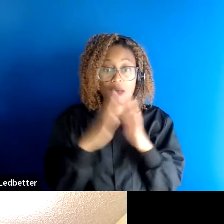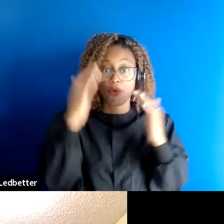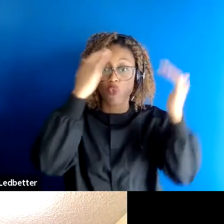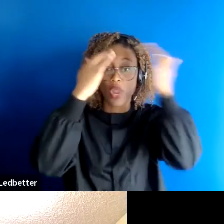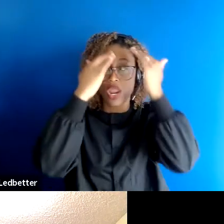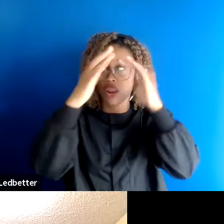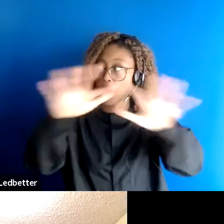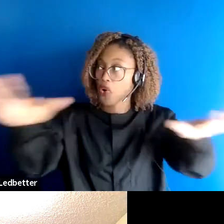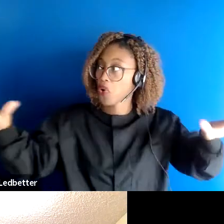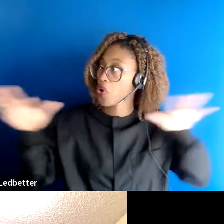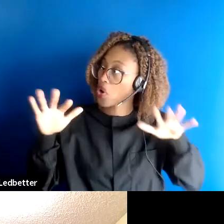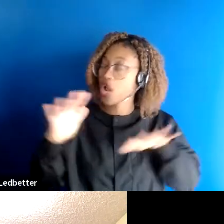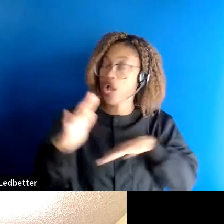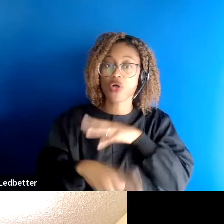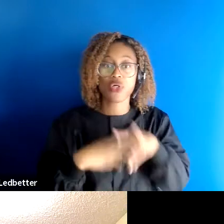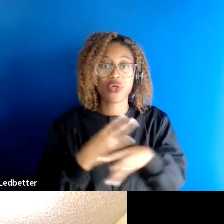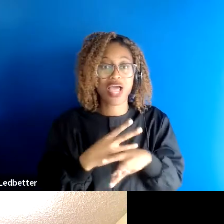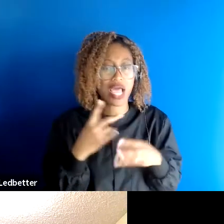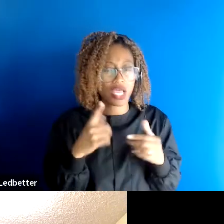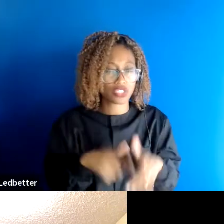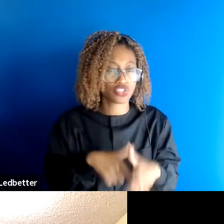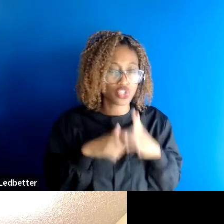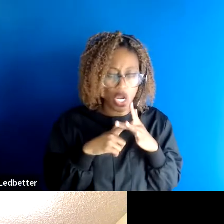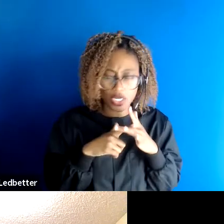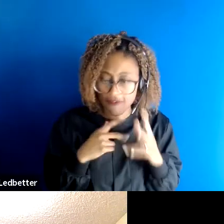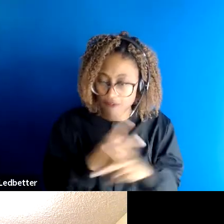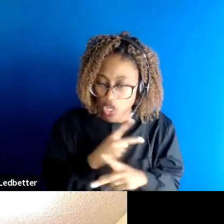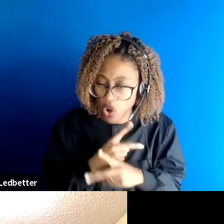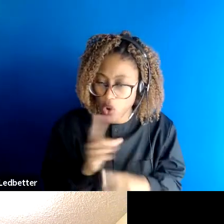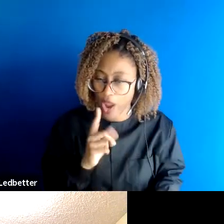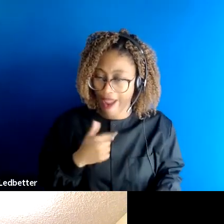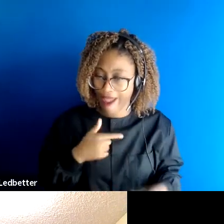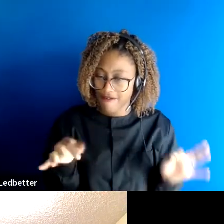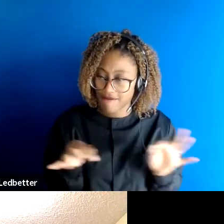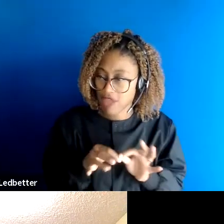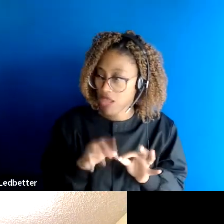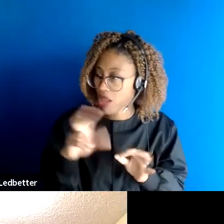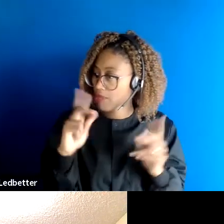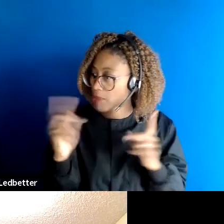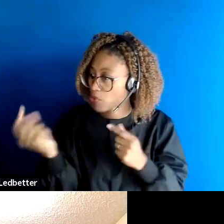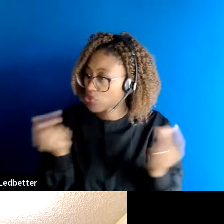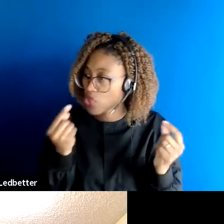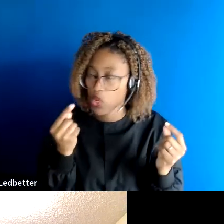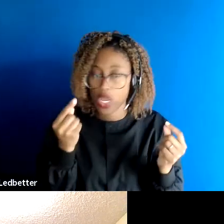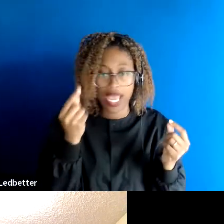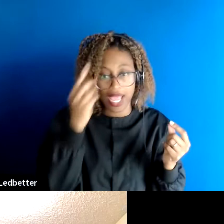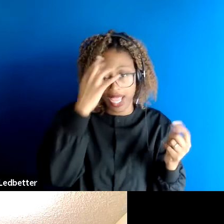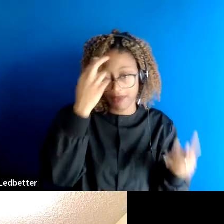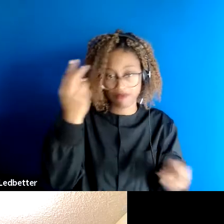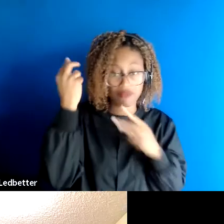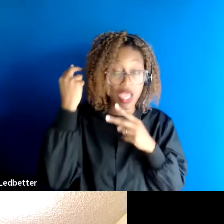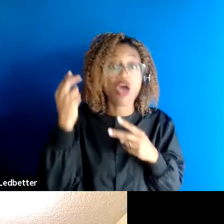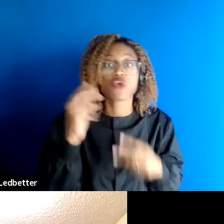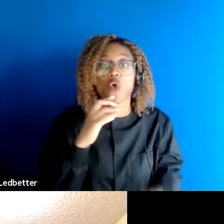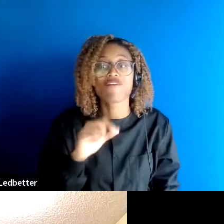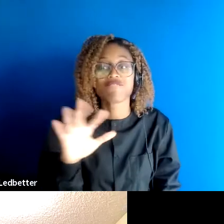world around you and start to track how like other people and how and create memories and stuff like that, is 5. So 5 years